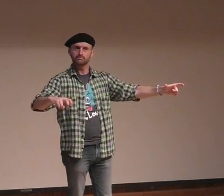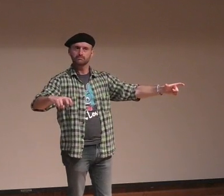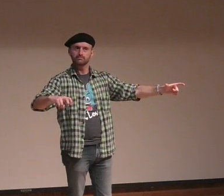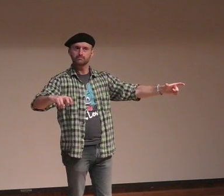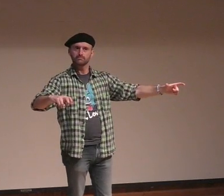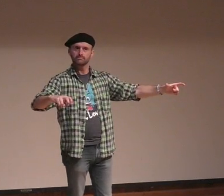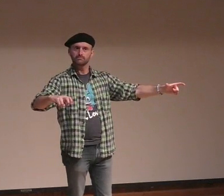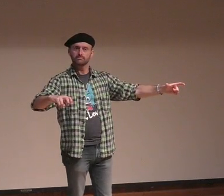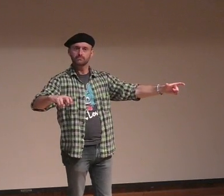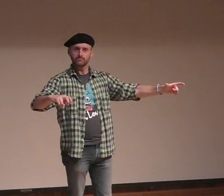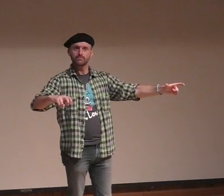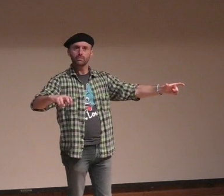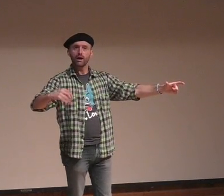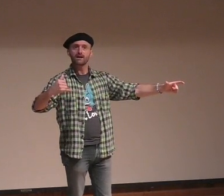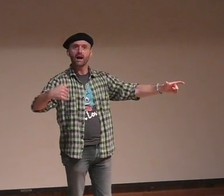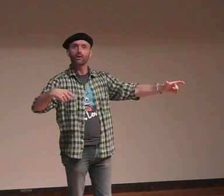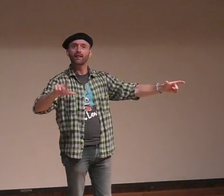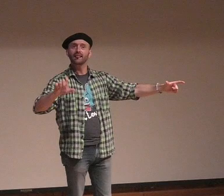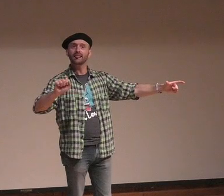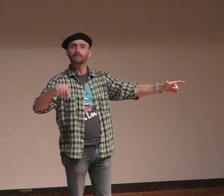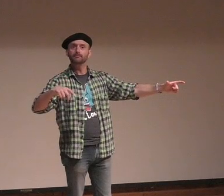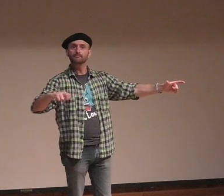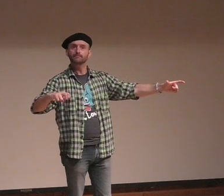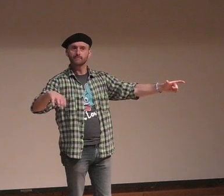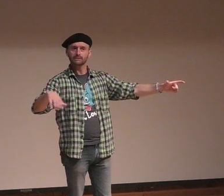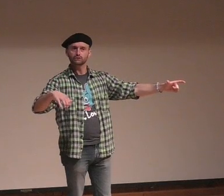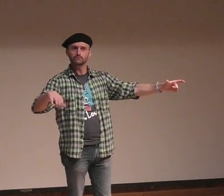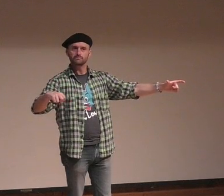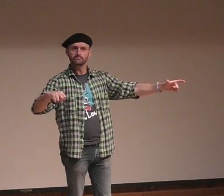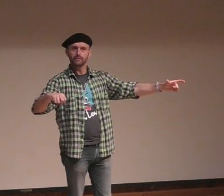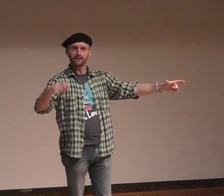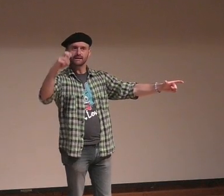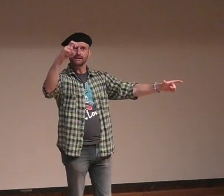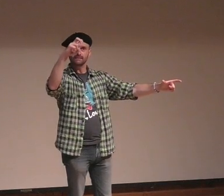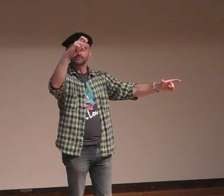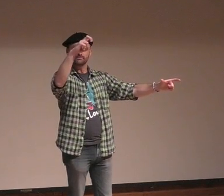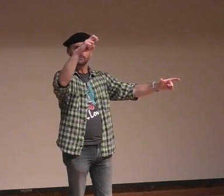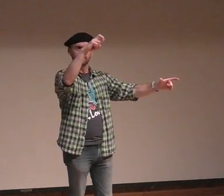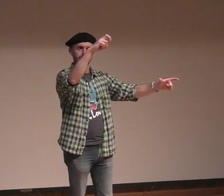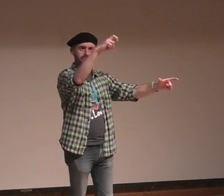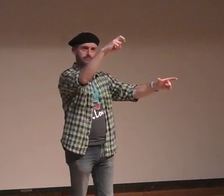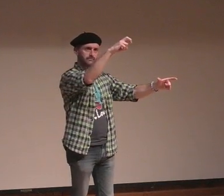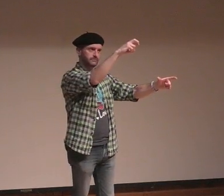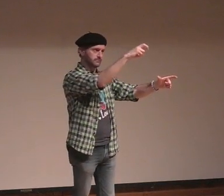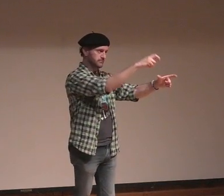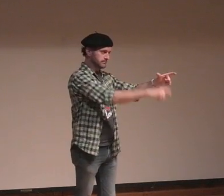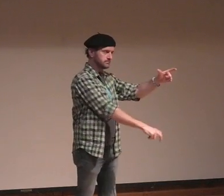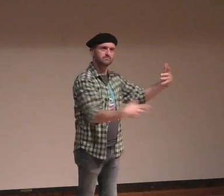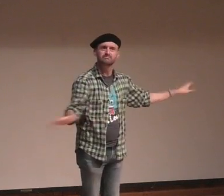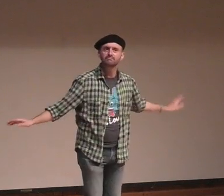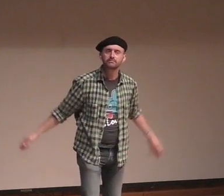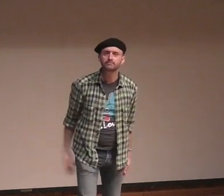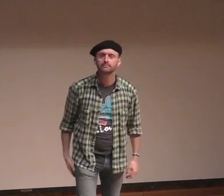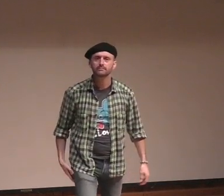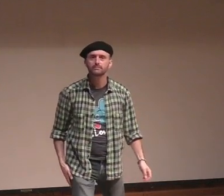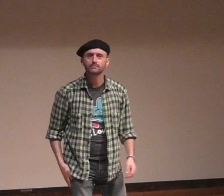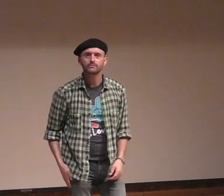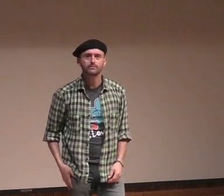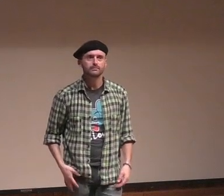I've set them up in their spaces, and now the frog leaps into the well. And it happens